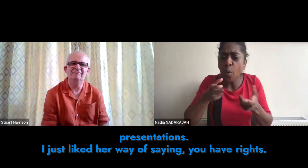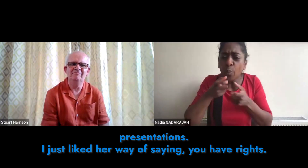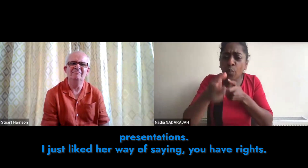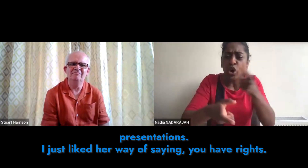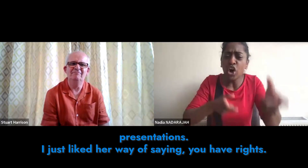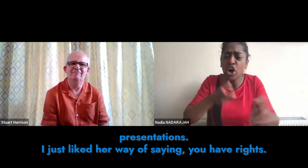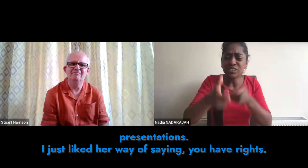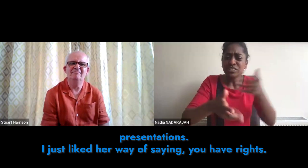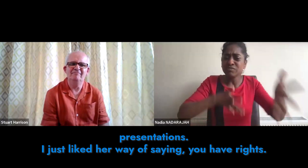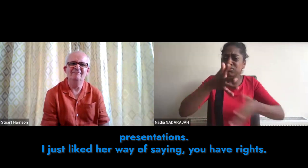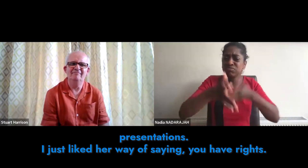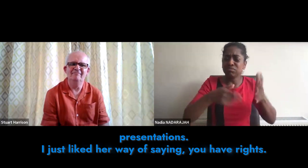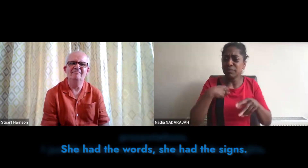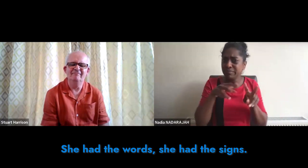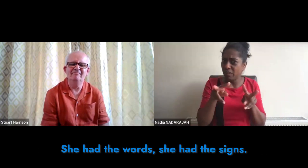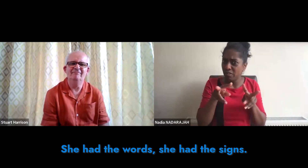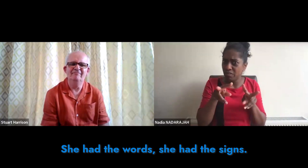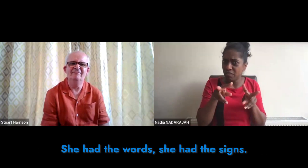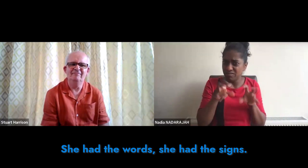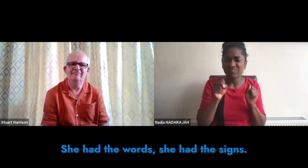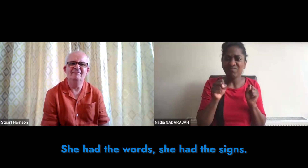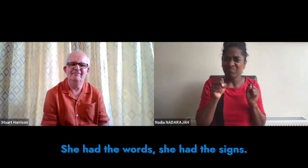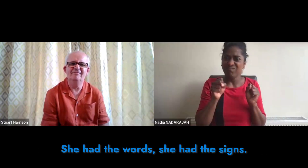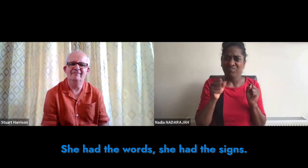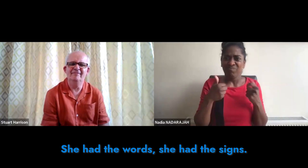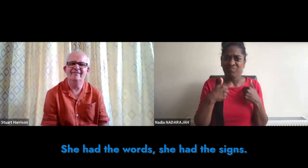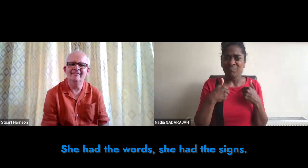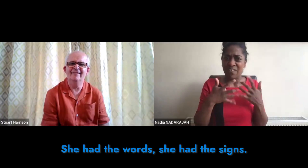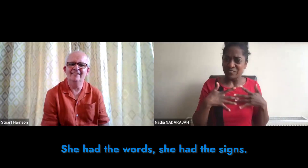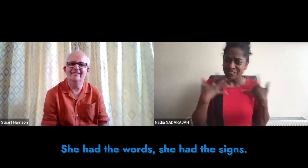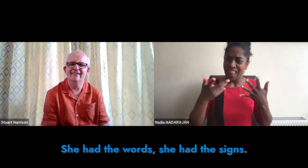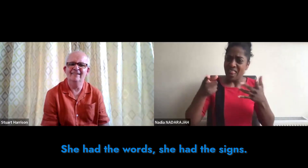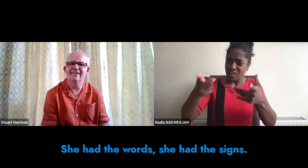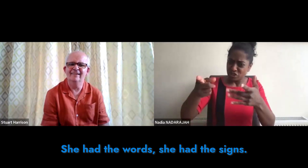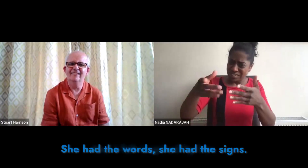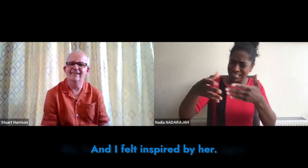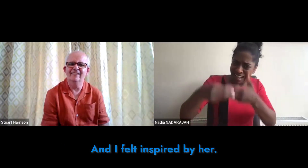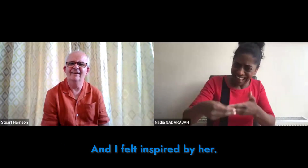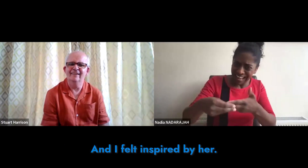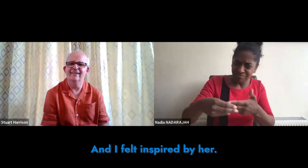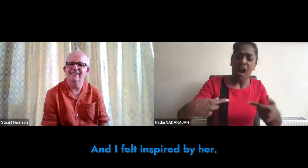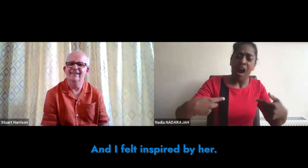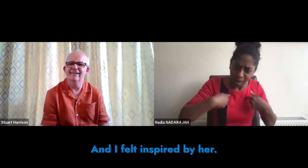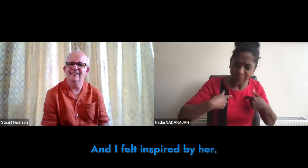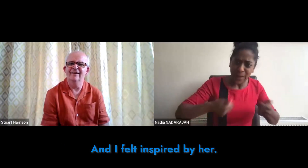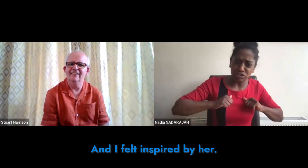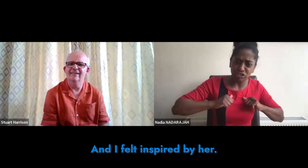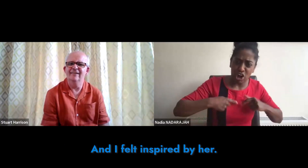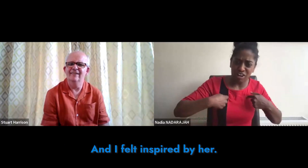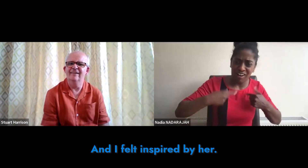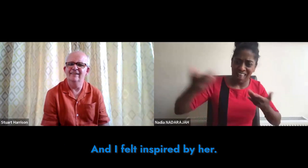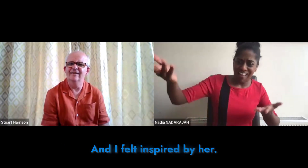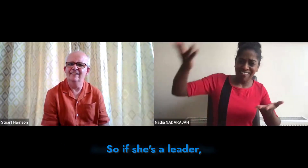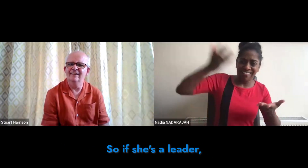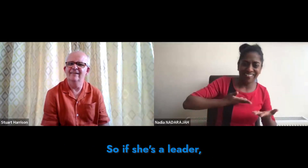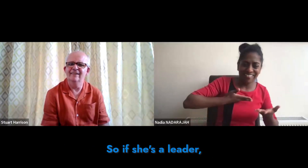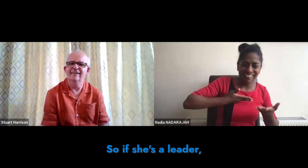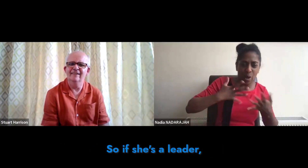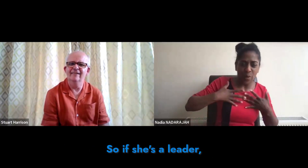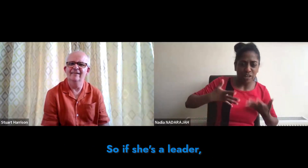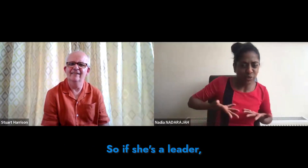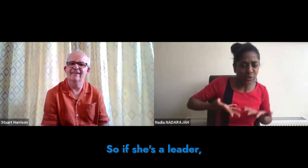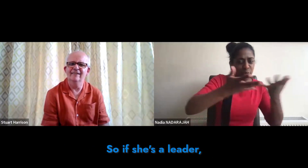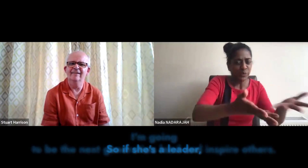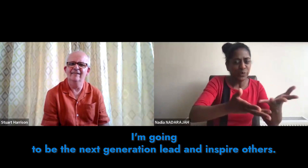way of saying, you have rights. She had the words, she had the signs, and I felt inspired by her. So if